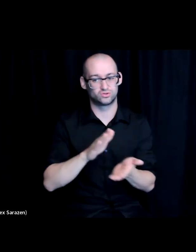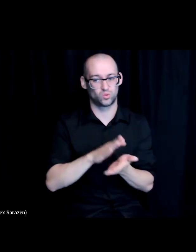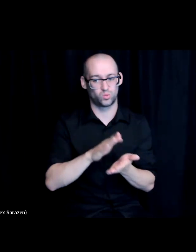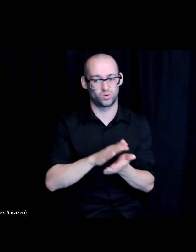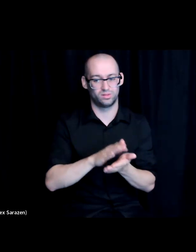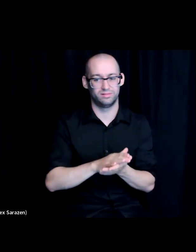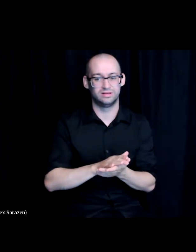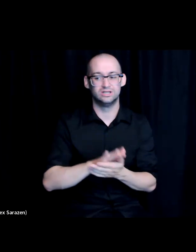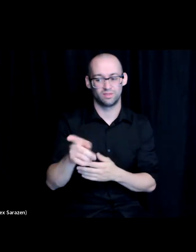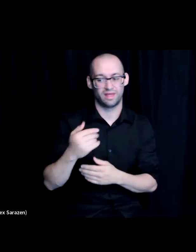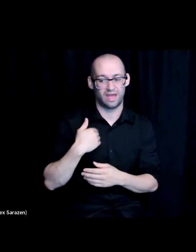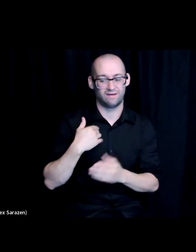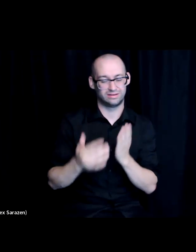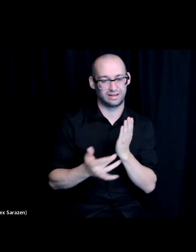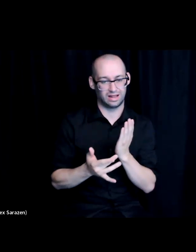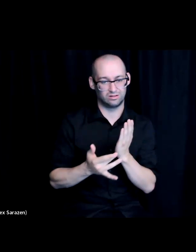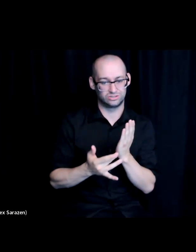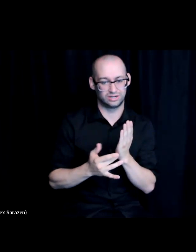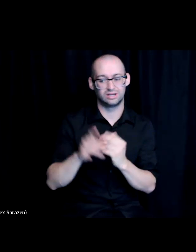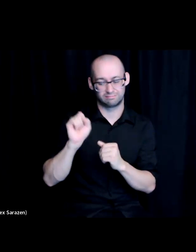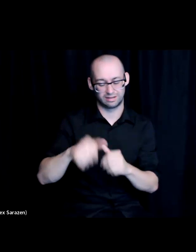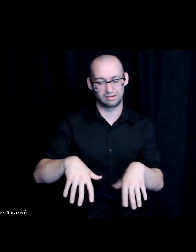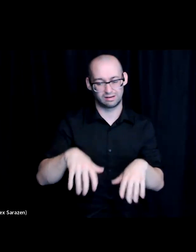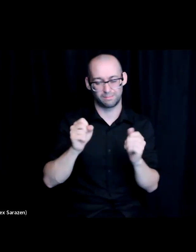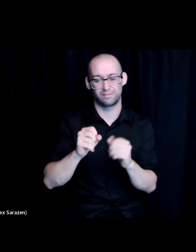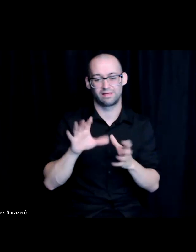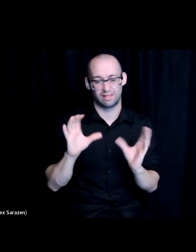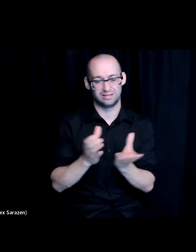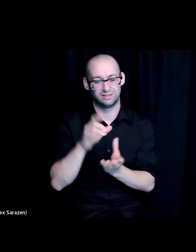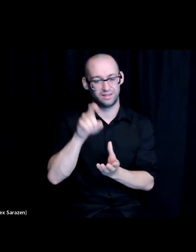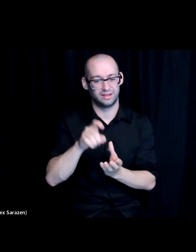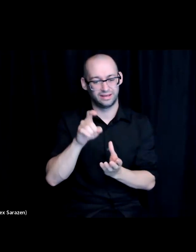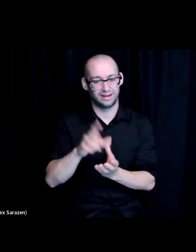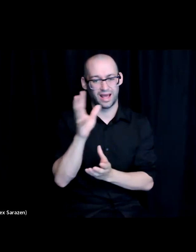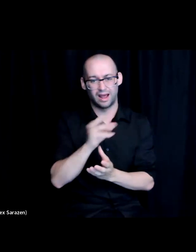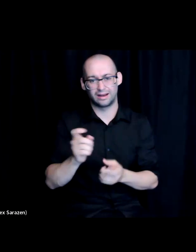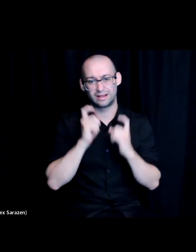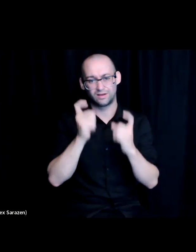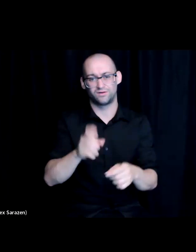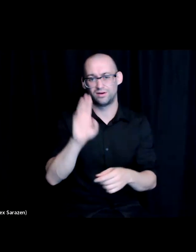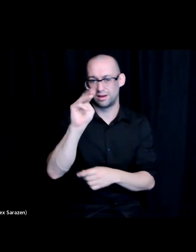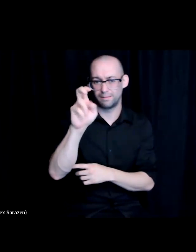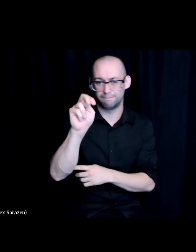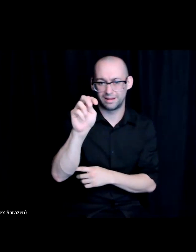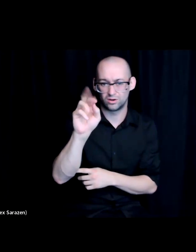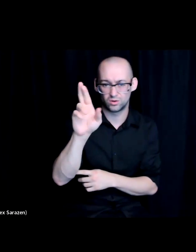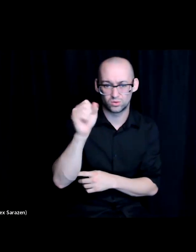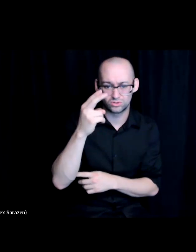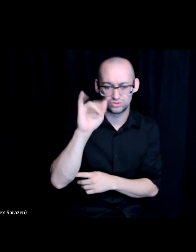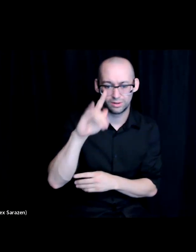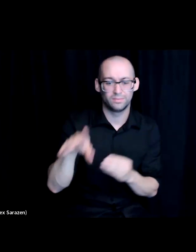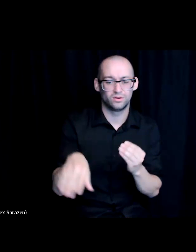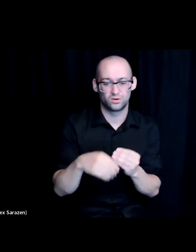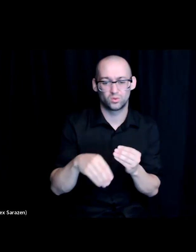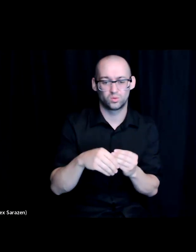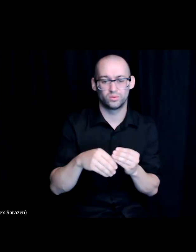have the technology, and then they can take the courses they need. And we also offer mentorship also for those students. In addition to